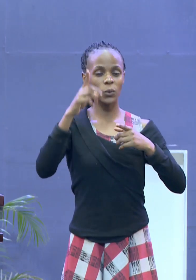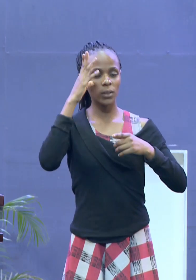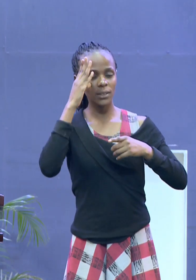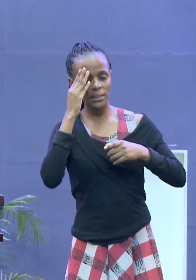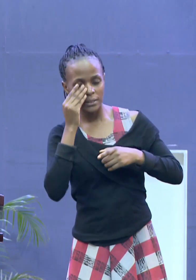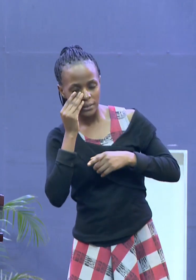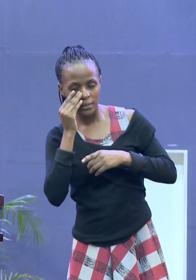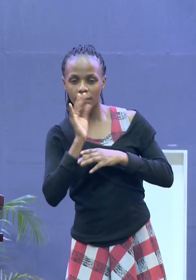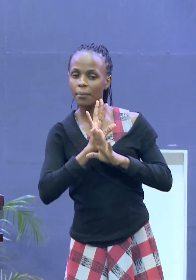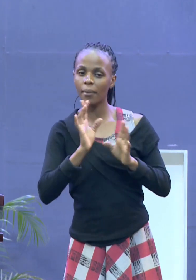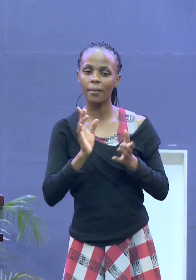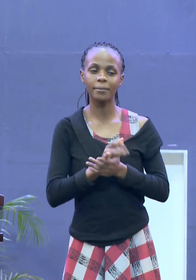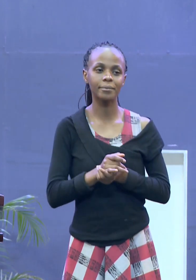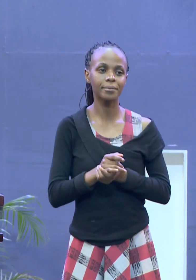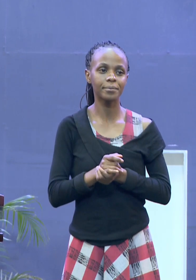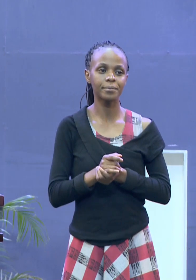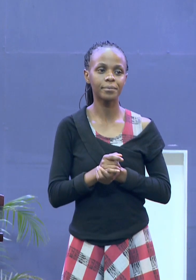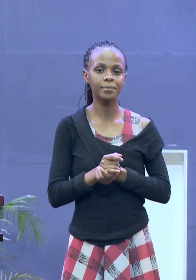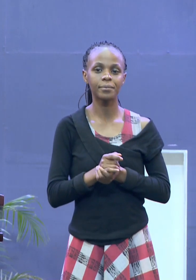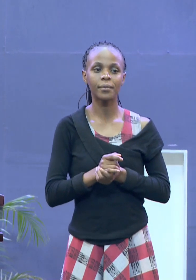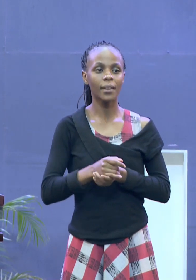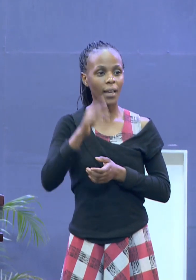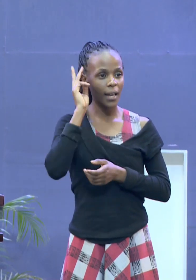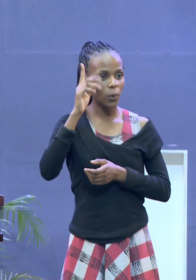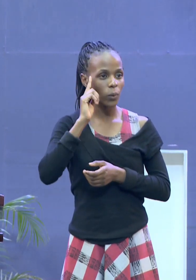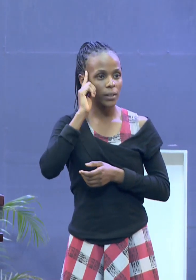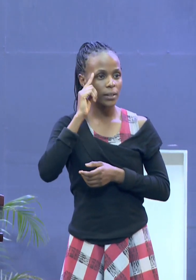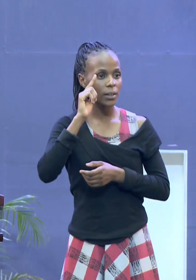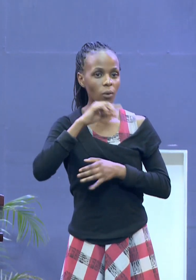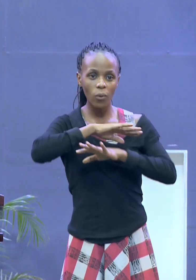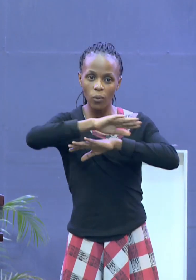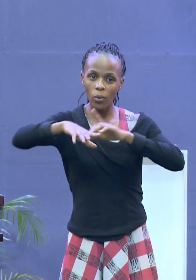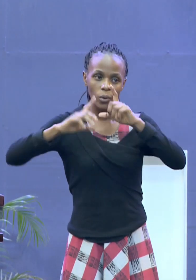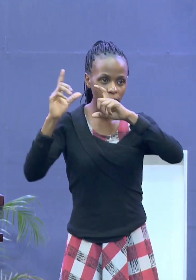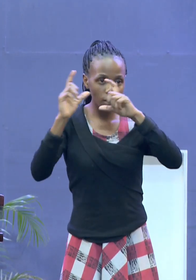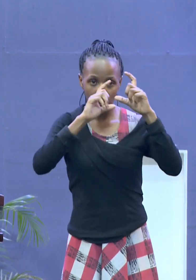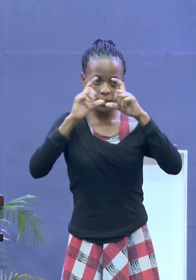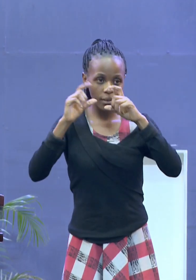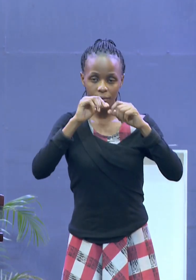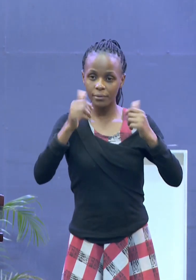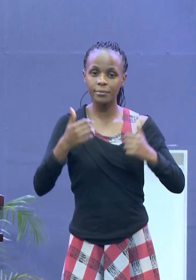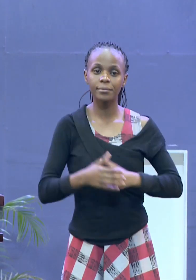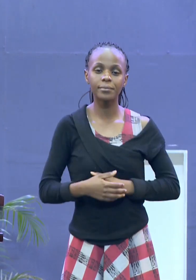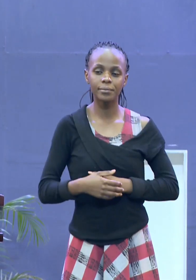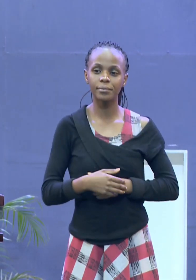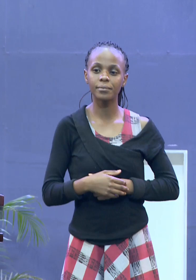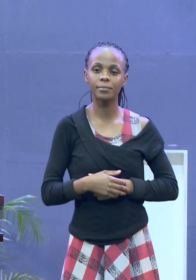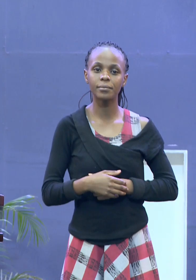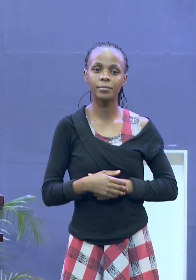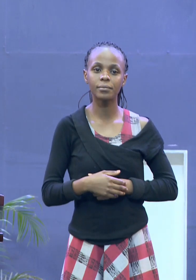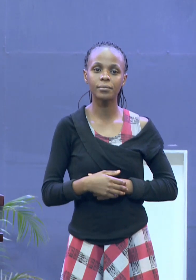no right sinza kumatira nti musumagira. So I will assume you are watching. Yachitwala nti mulaba. And